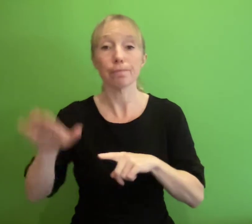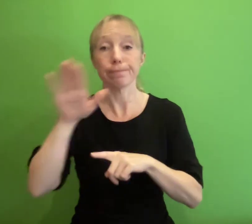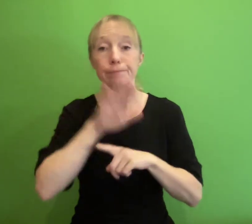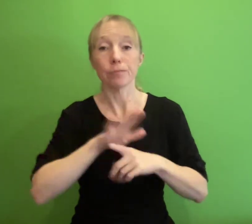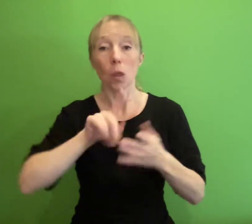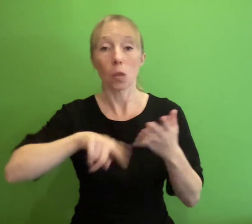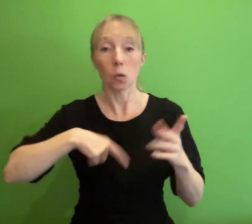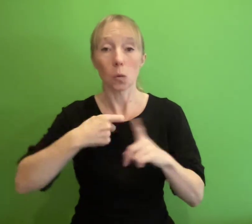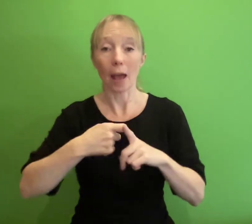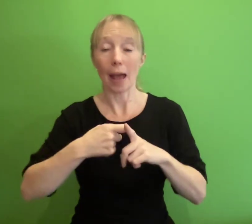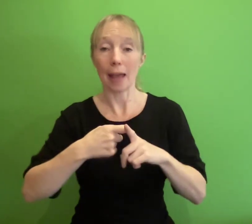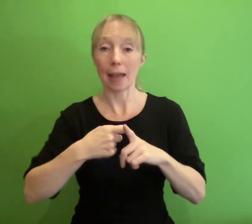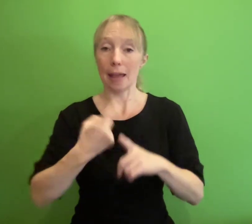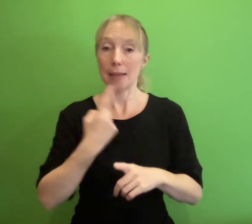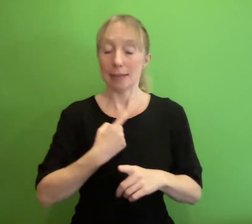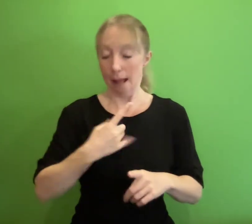and self-selecting sign-up.